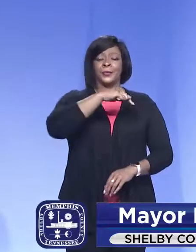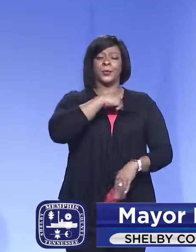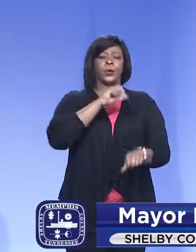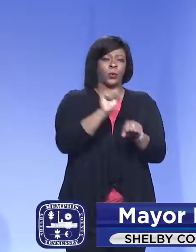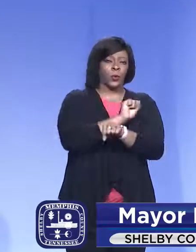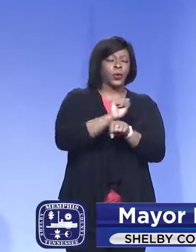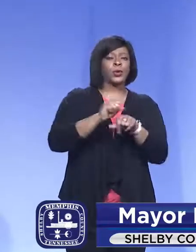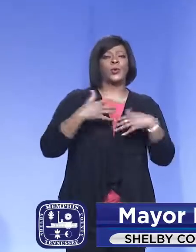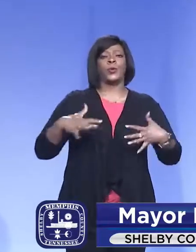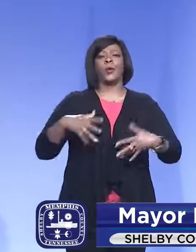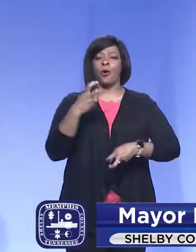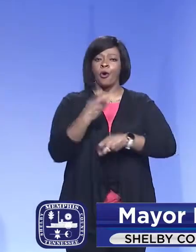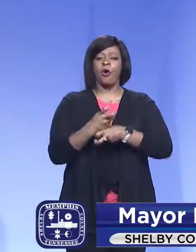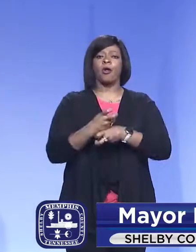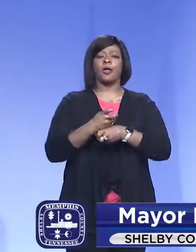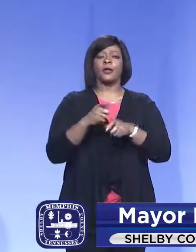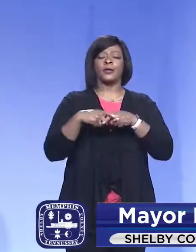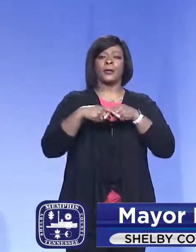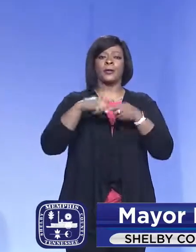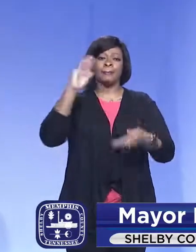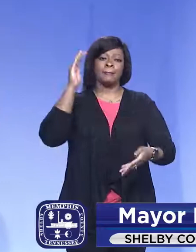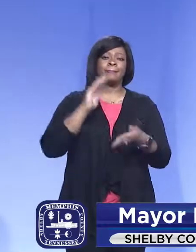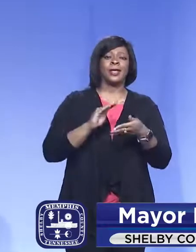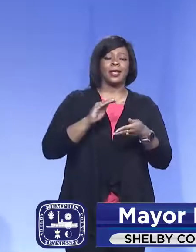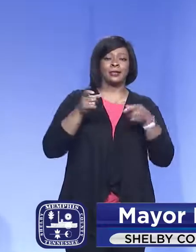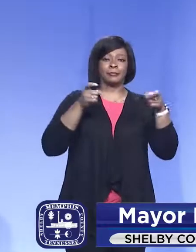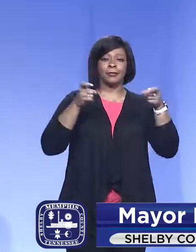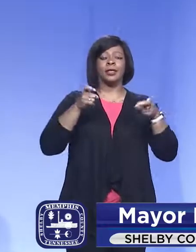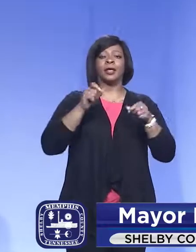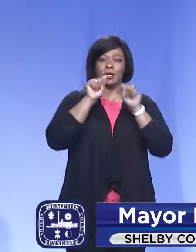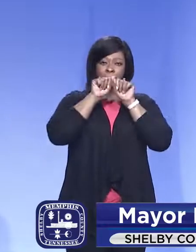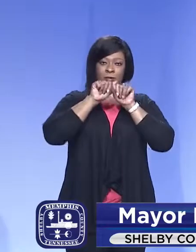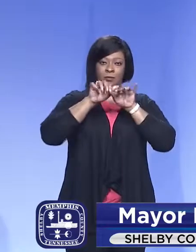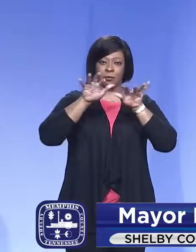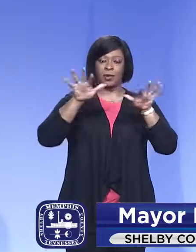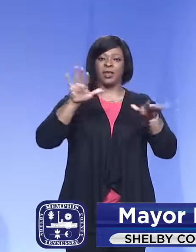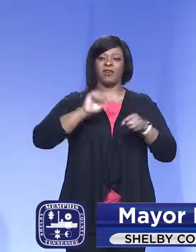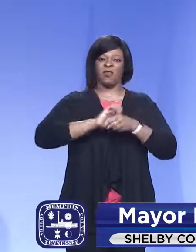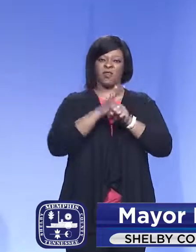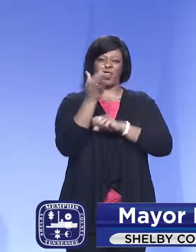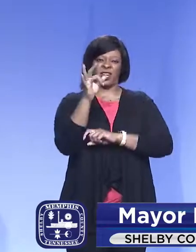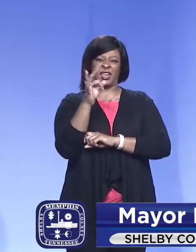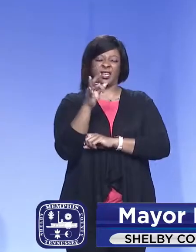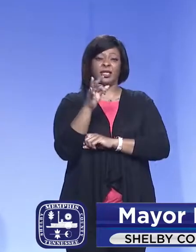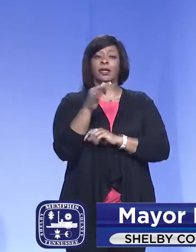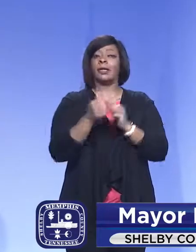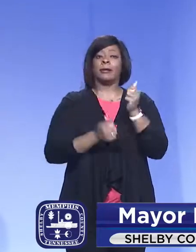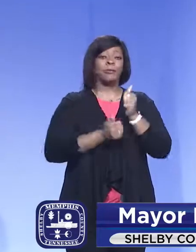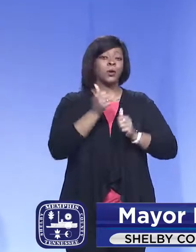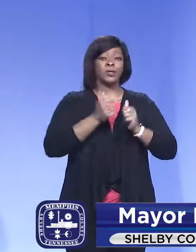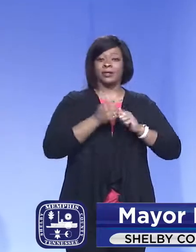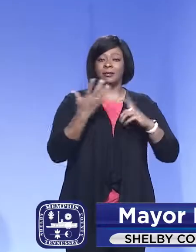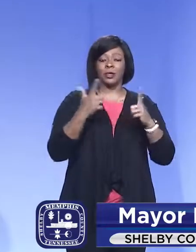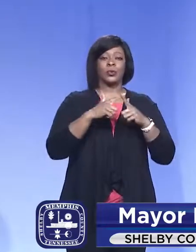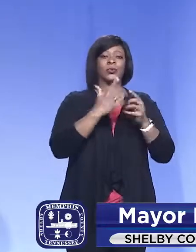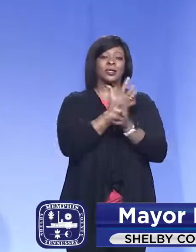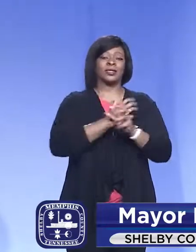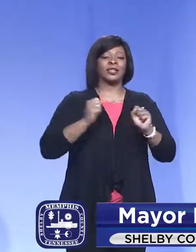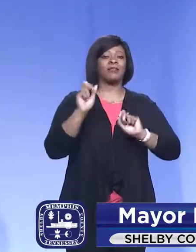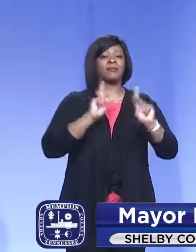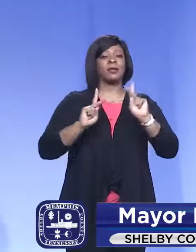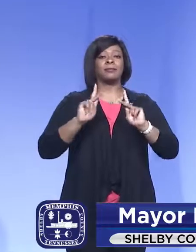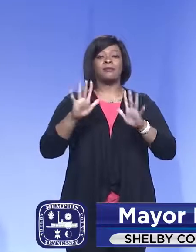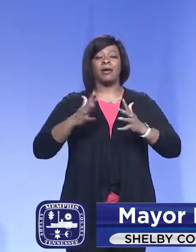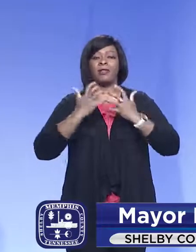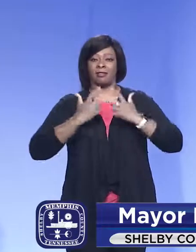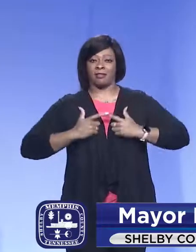working really hard to mitigate the spread of COVID-19, primarily in order to save lives and